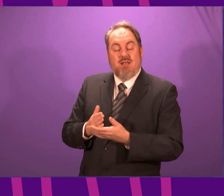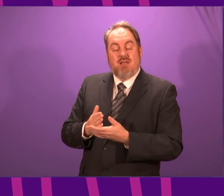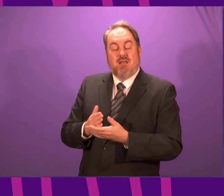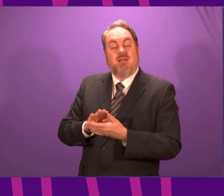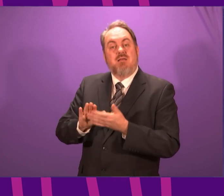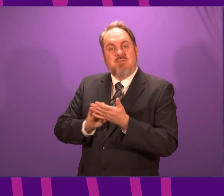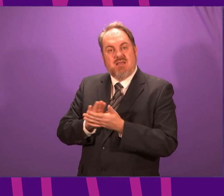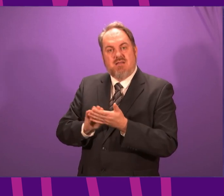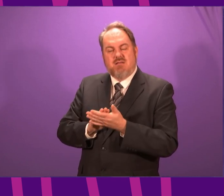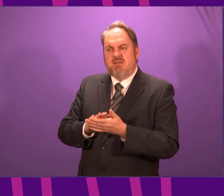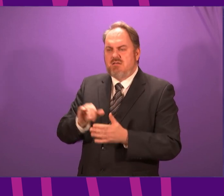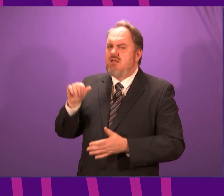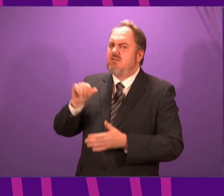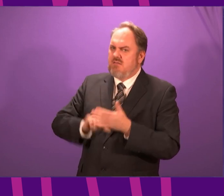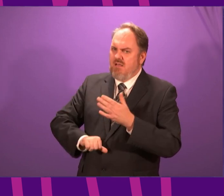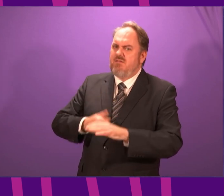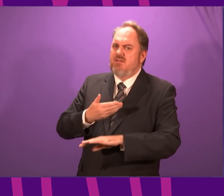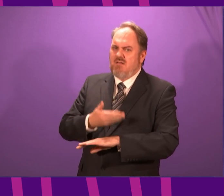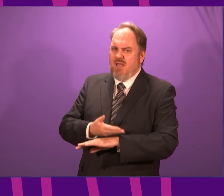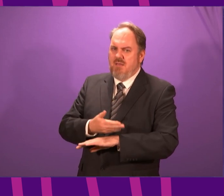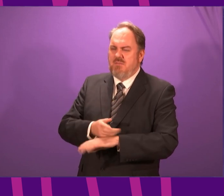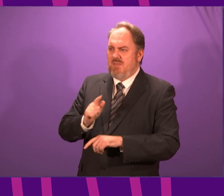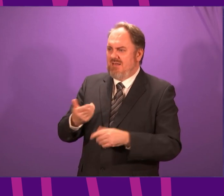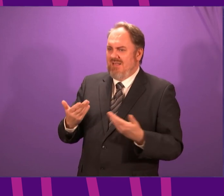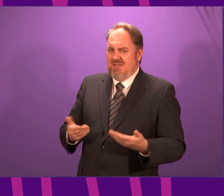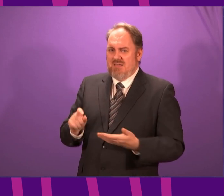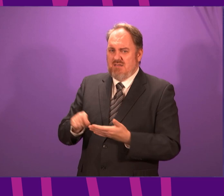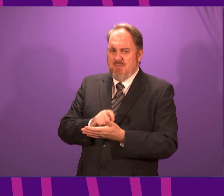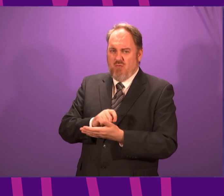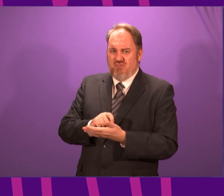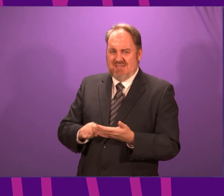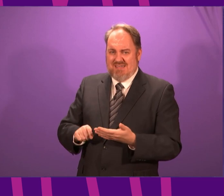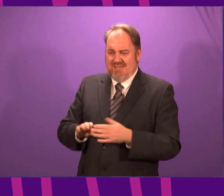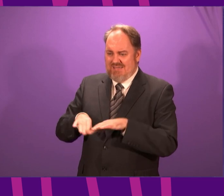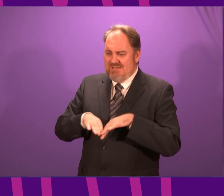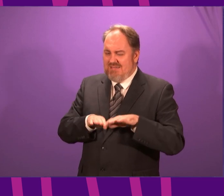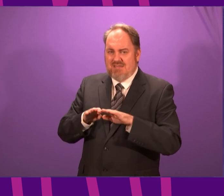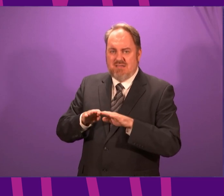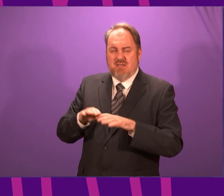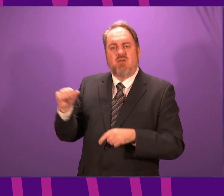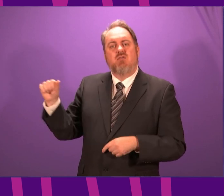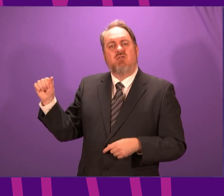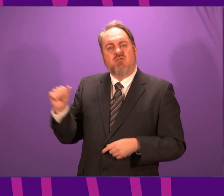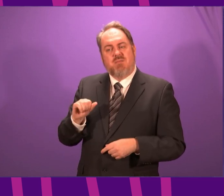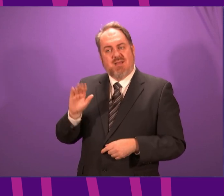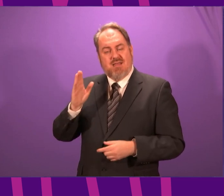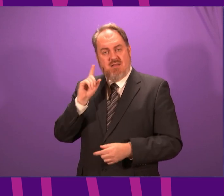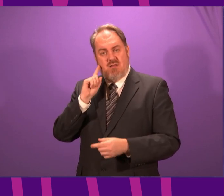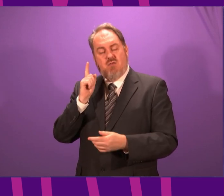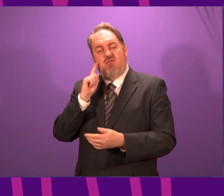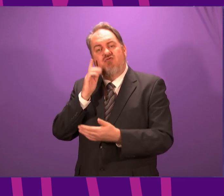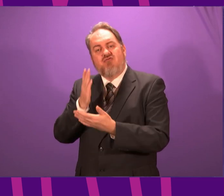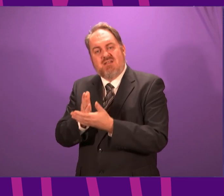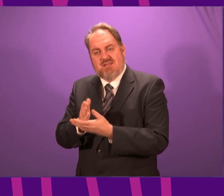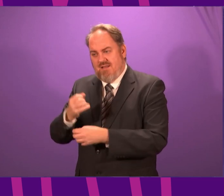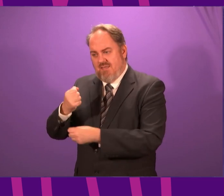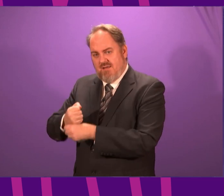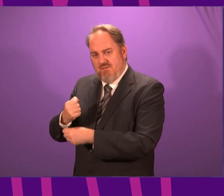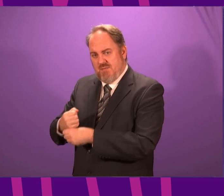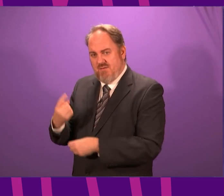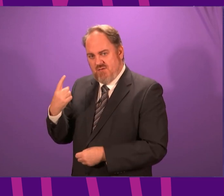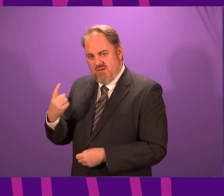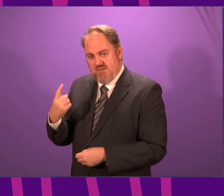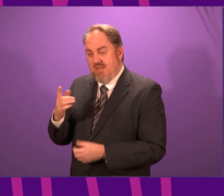choices are stark, but in a democracy, they can only be made with the establishment of trust and so the winning of